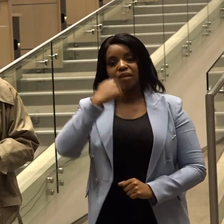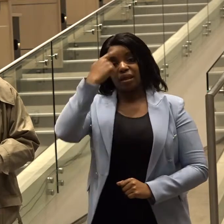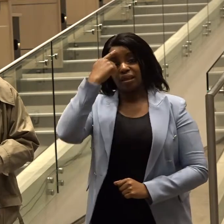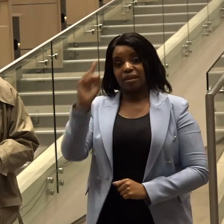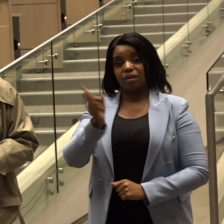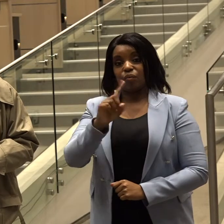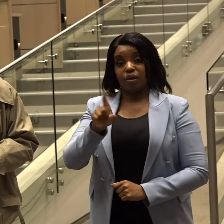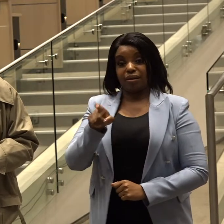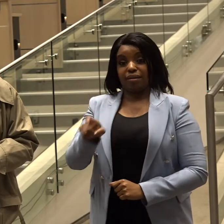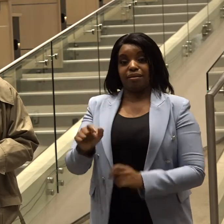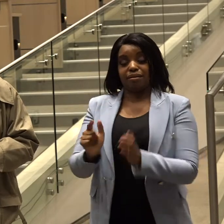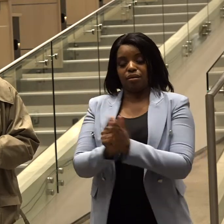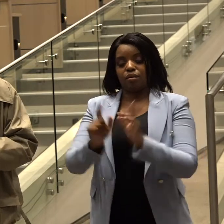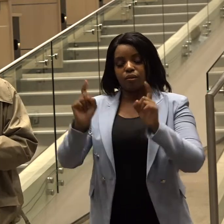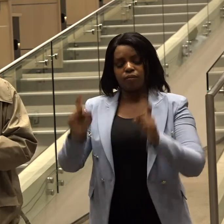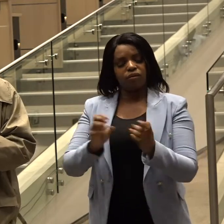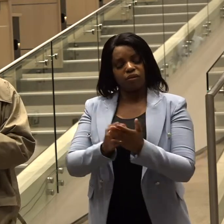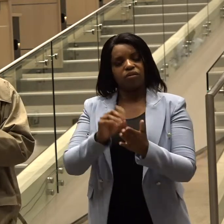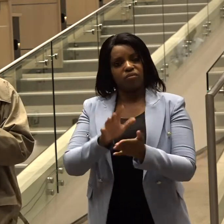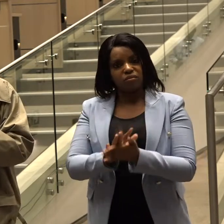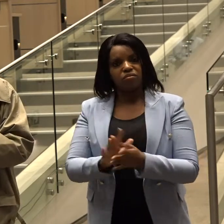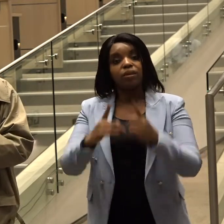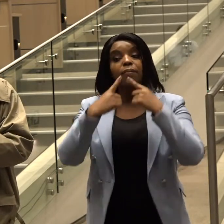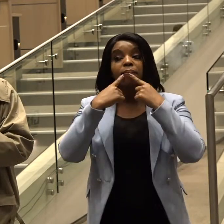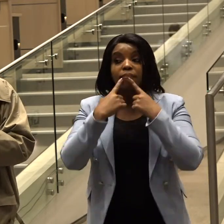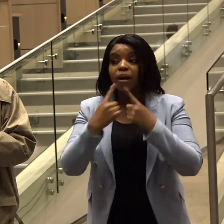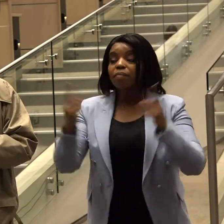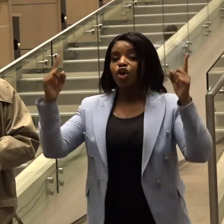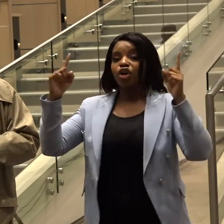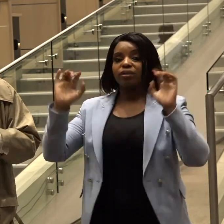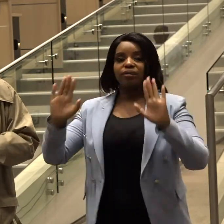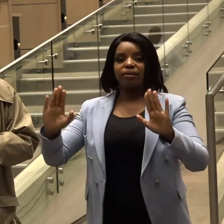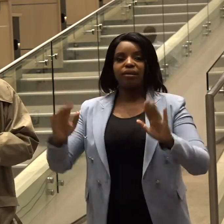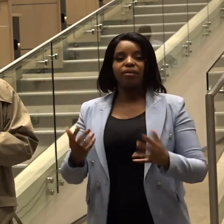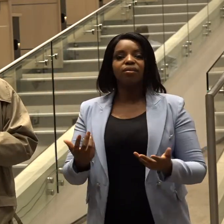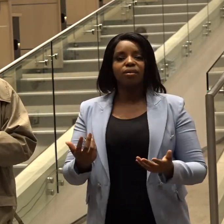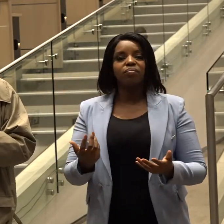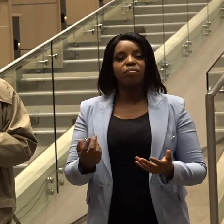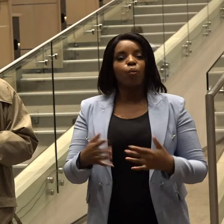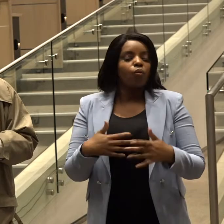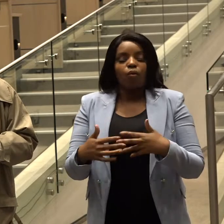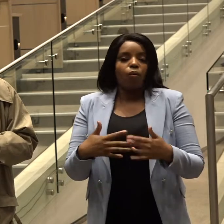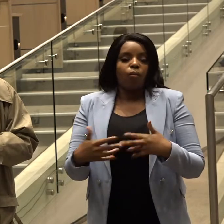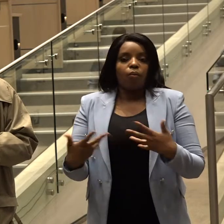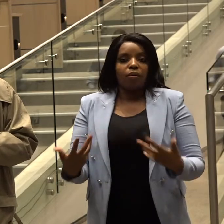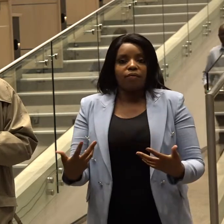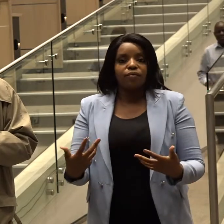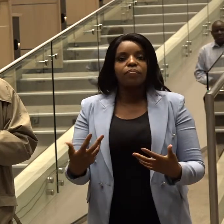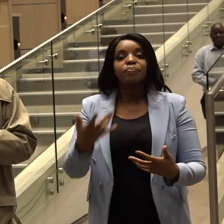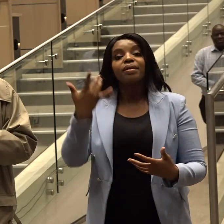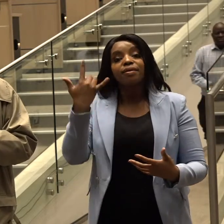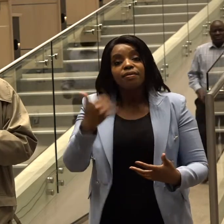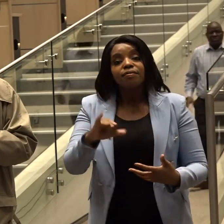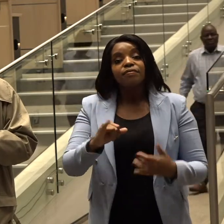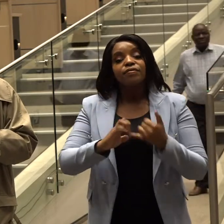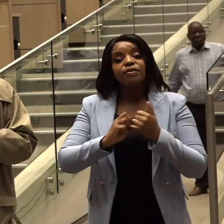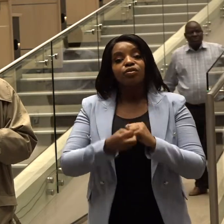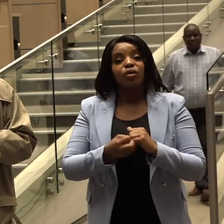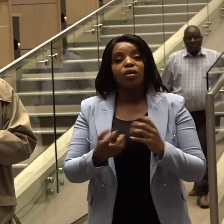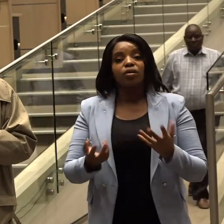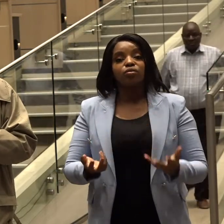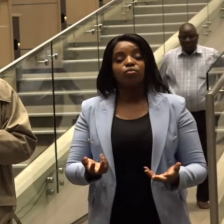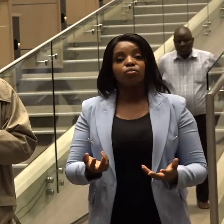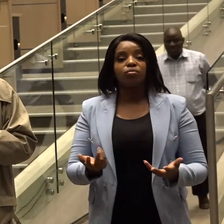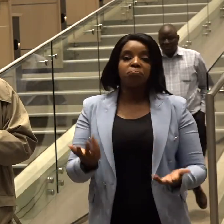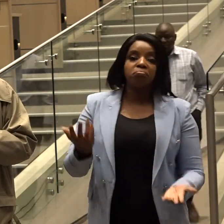also stated on their on their application when they are applying for public and so on if they find you if you know